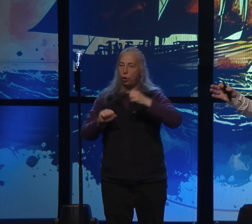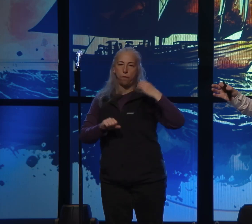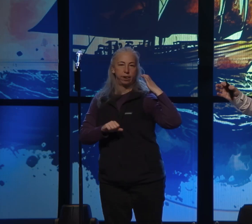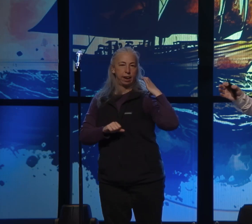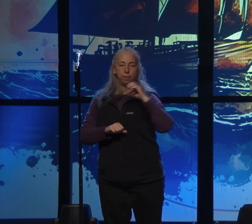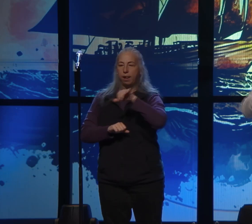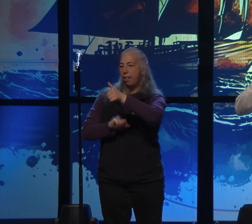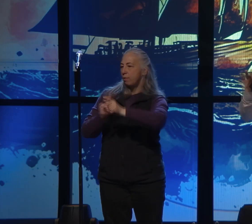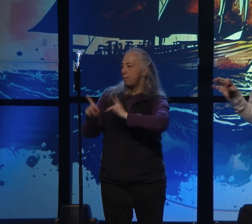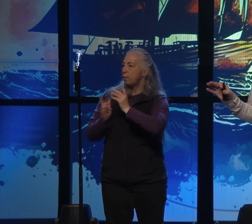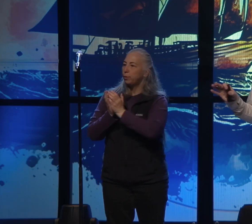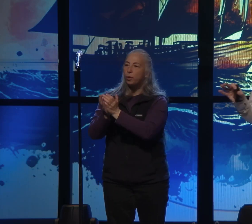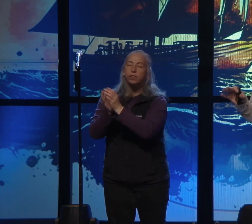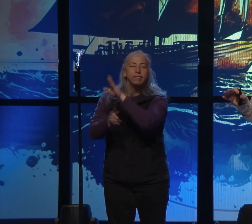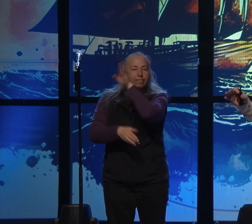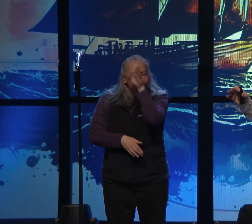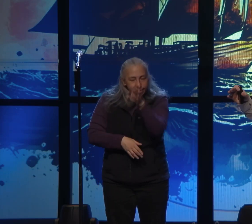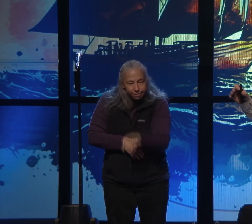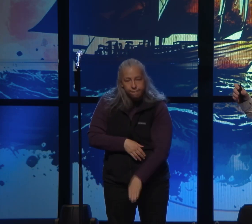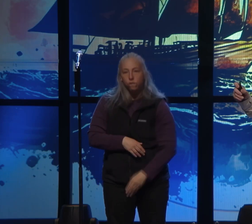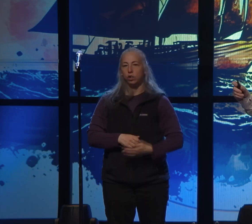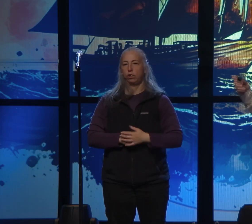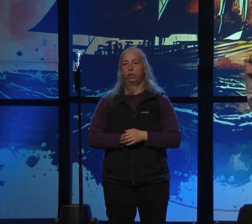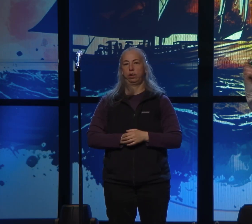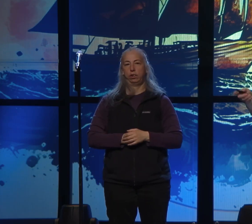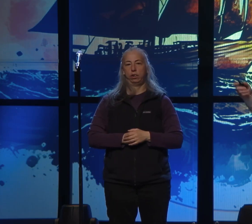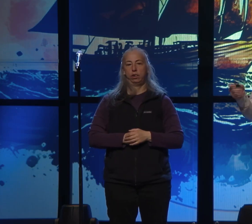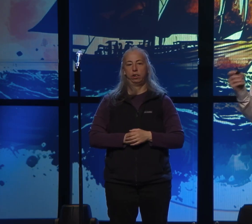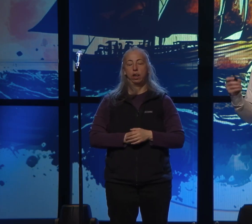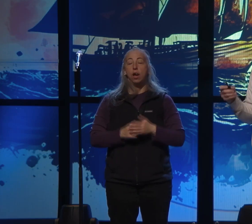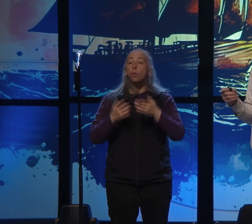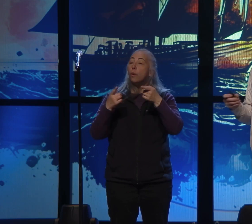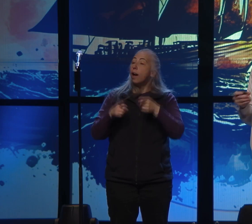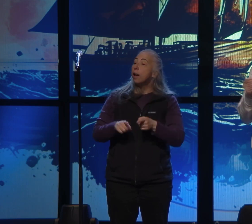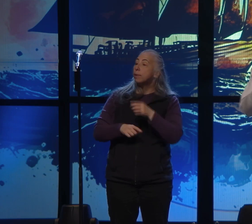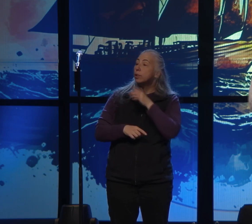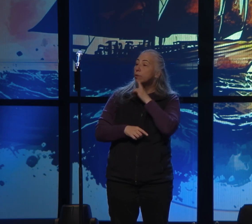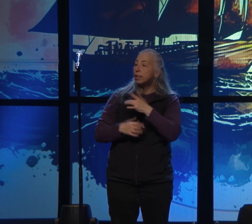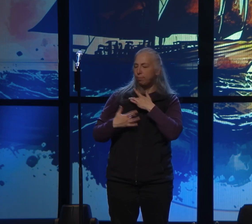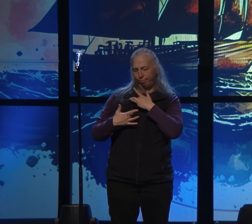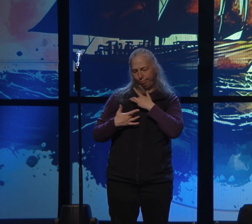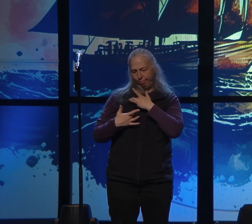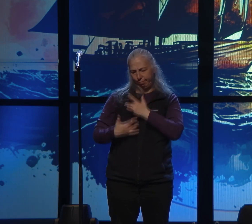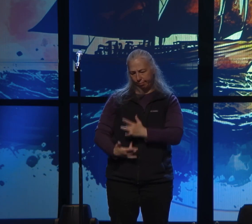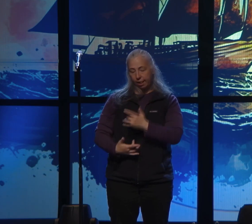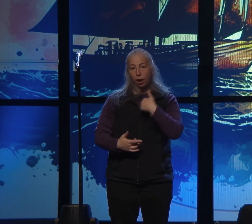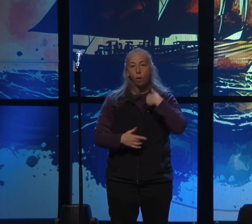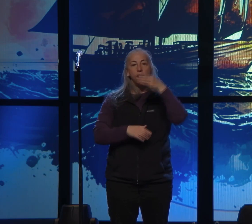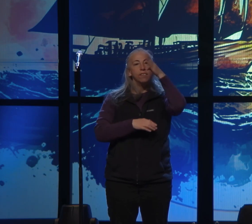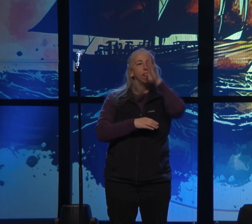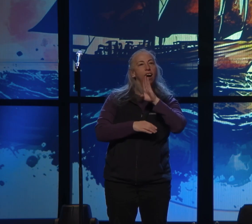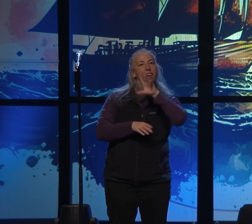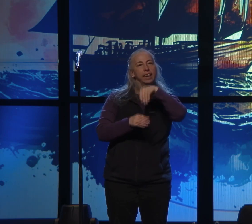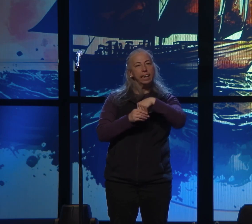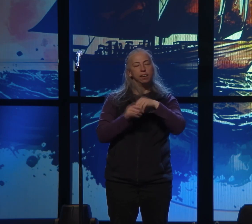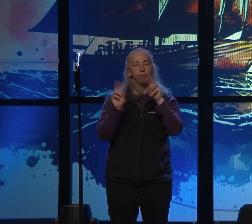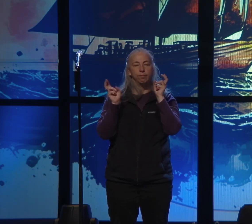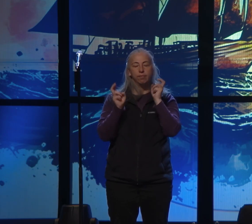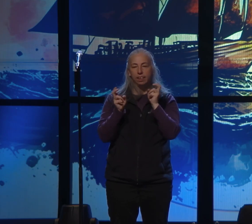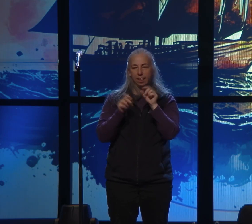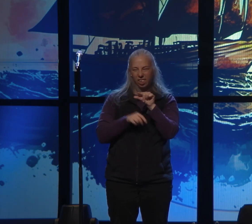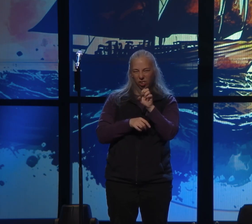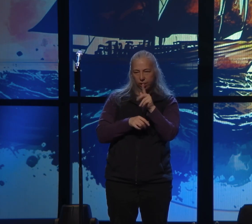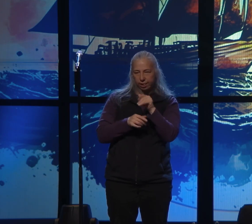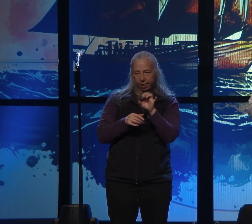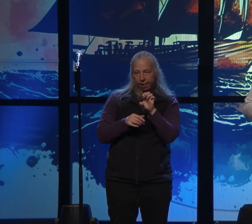forced decisions, would challenge absolutely. And what happens is I think we still tend to put God in the like little genie lamp,